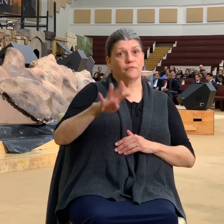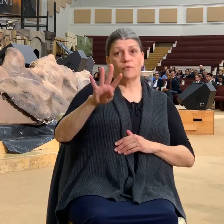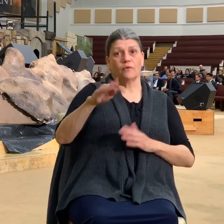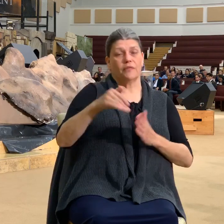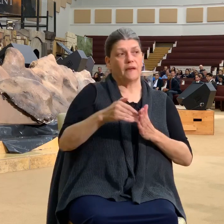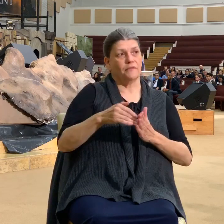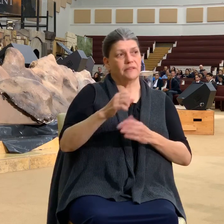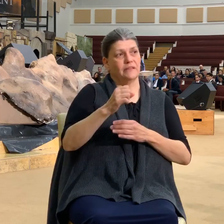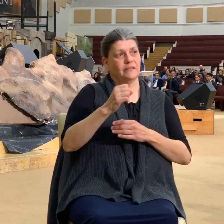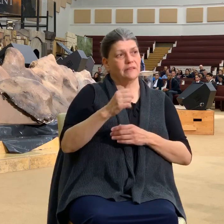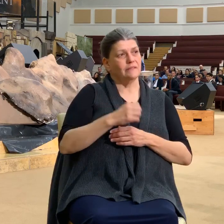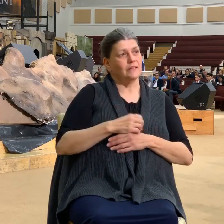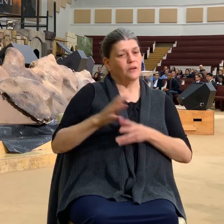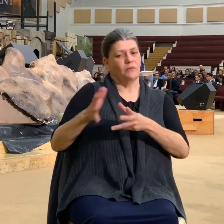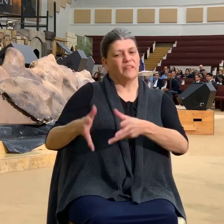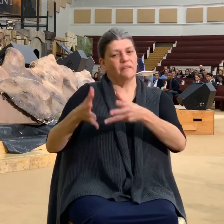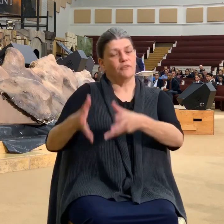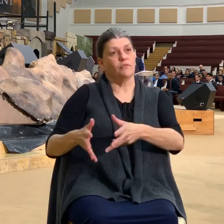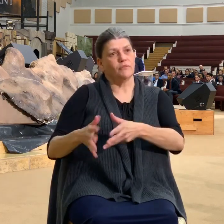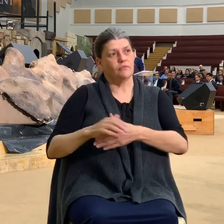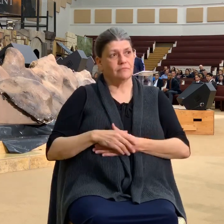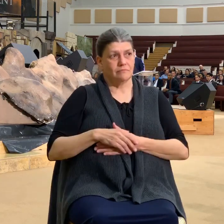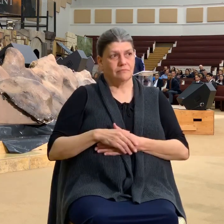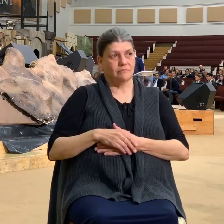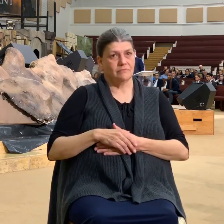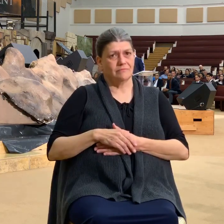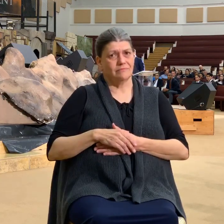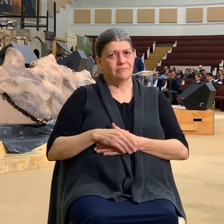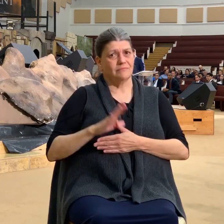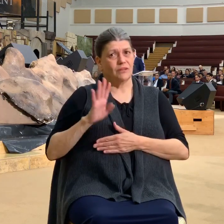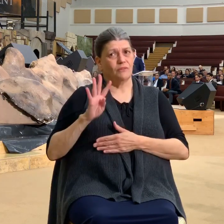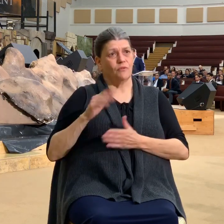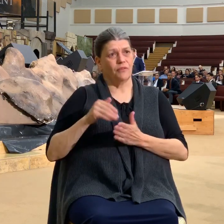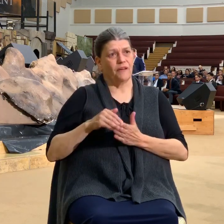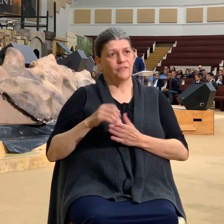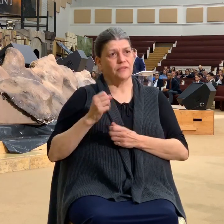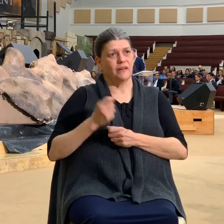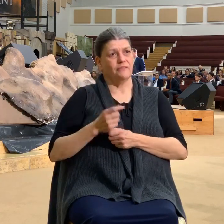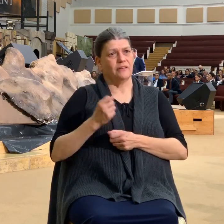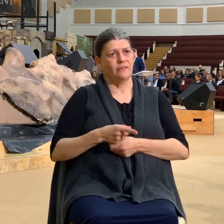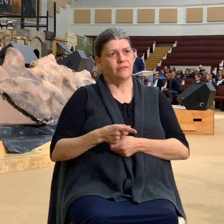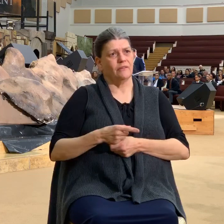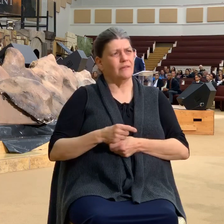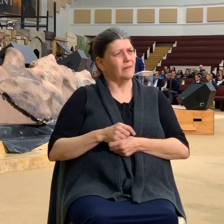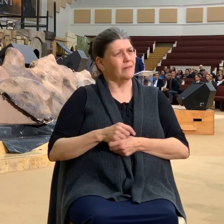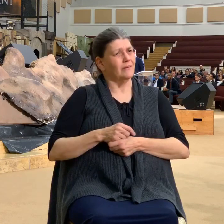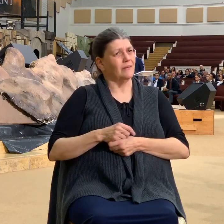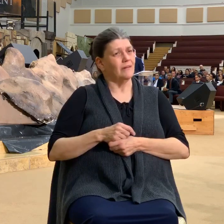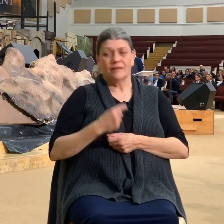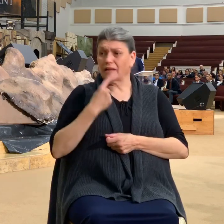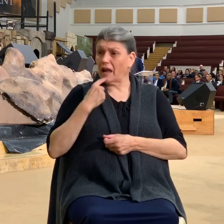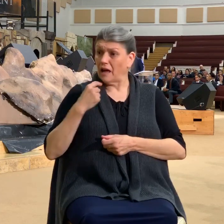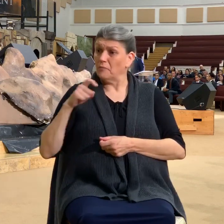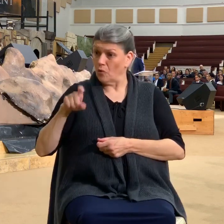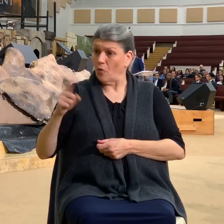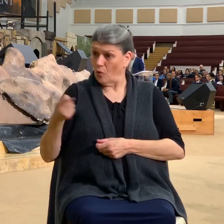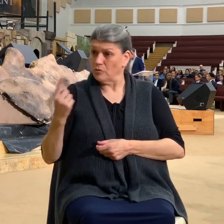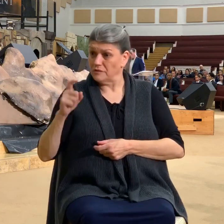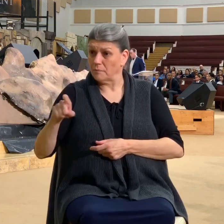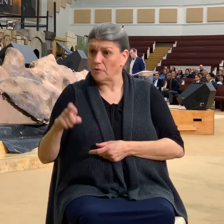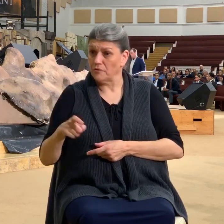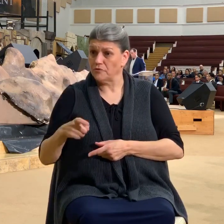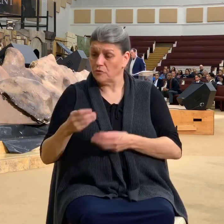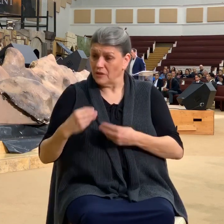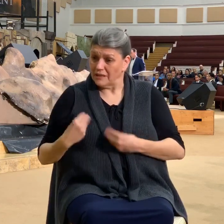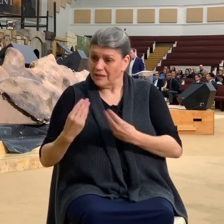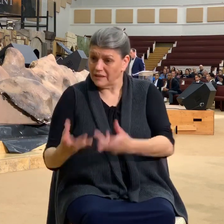Do you know that people actually do what I just did? And they say, well, I thought I was supposed to give them my increase. I haven't